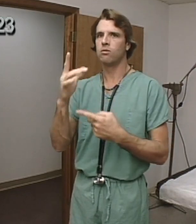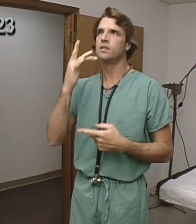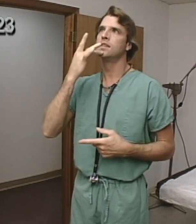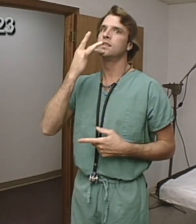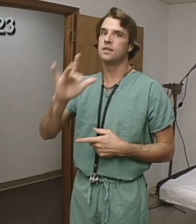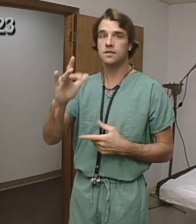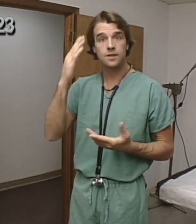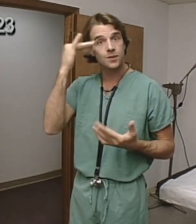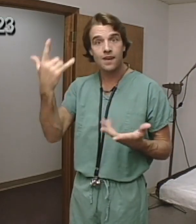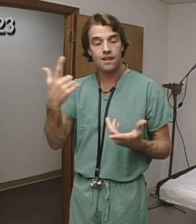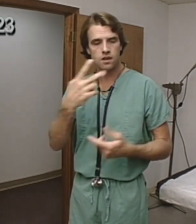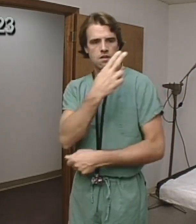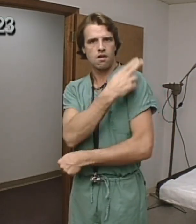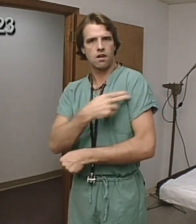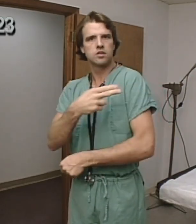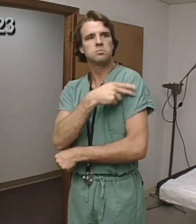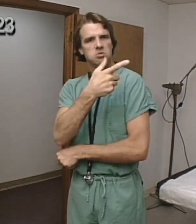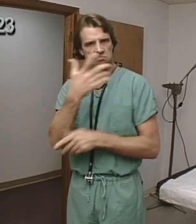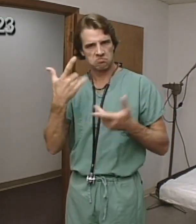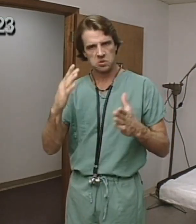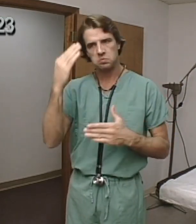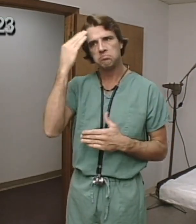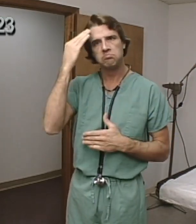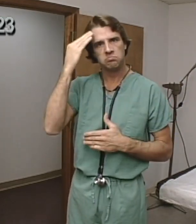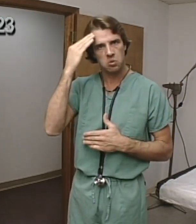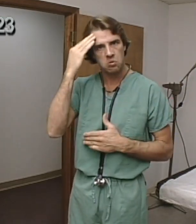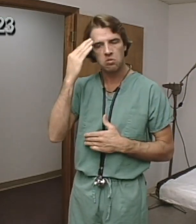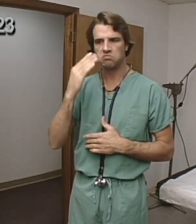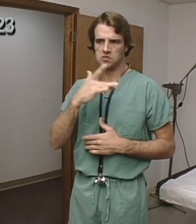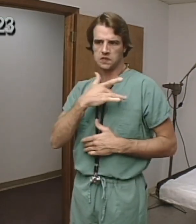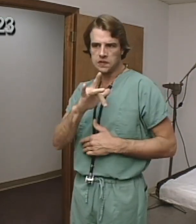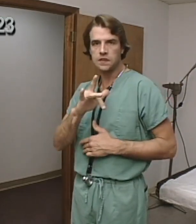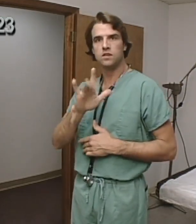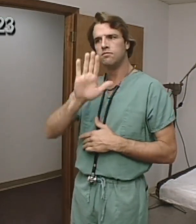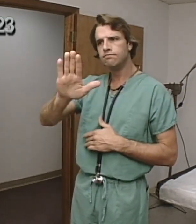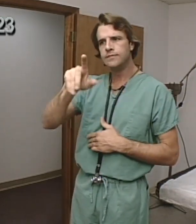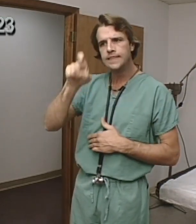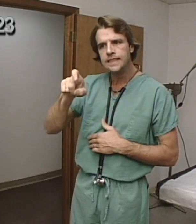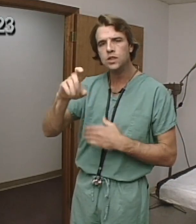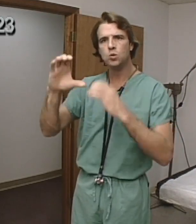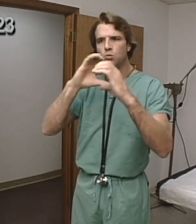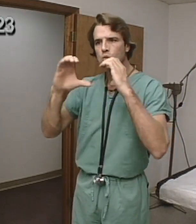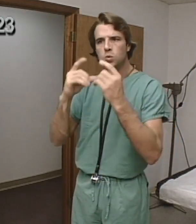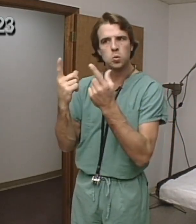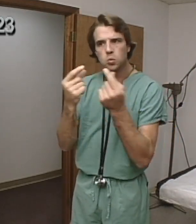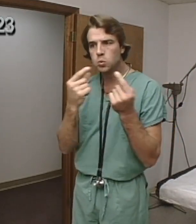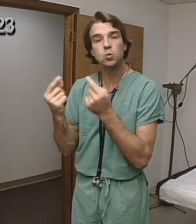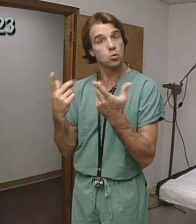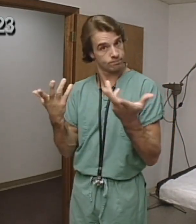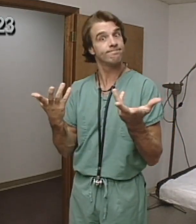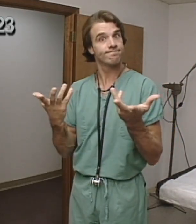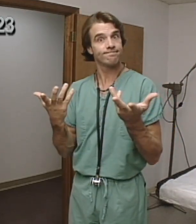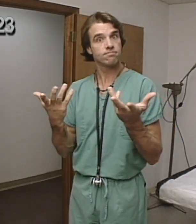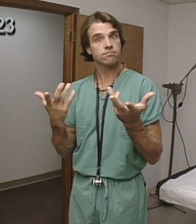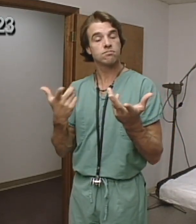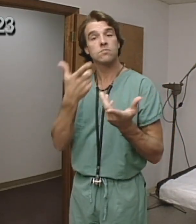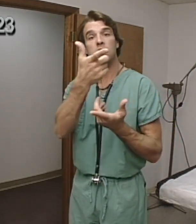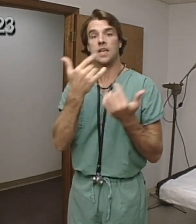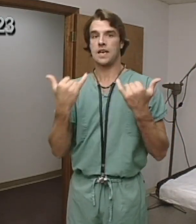family was also very fortunate because the hospital was knowledgeable about and sensitive to their